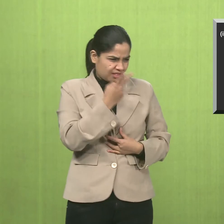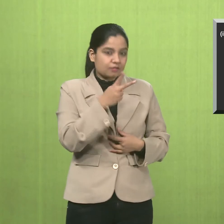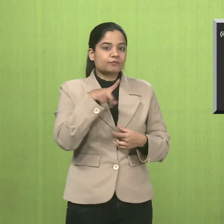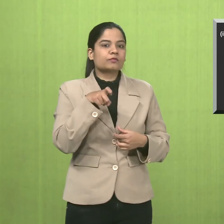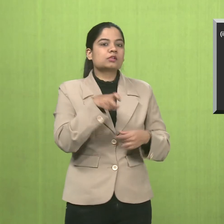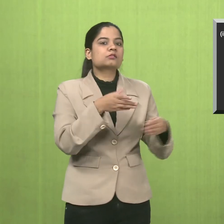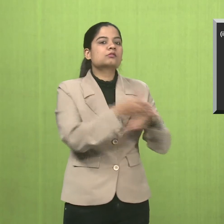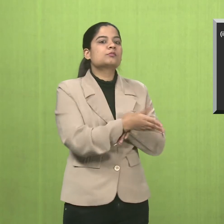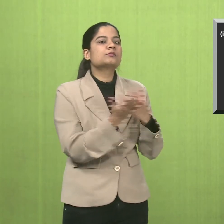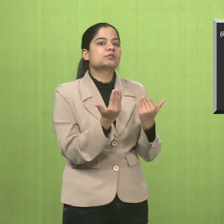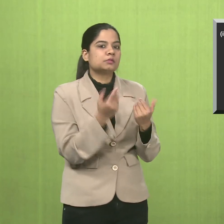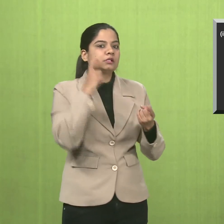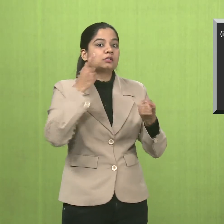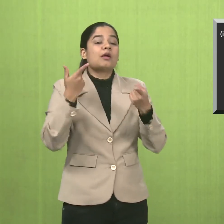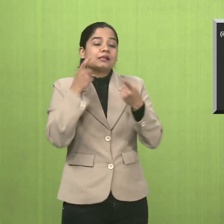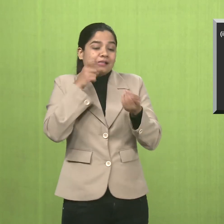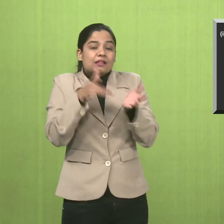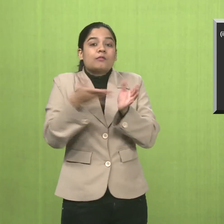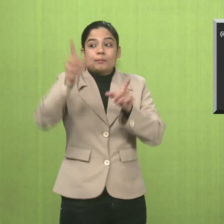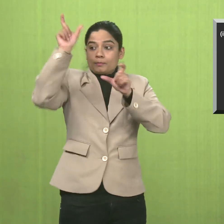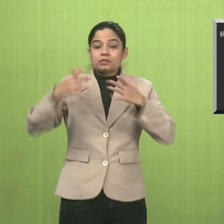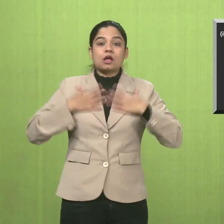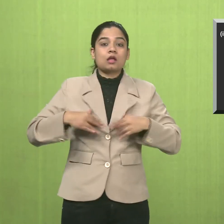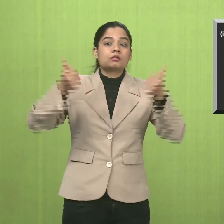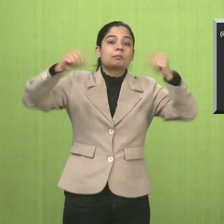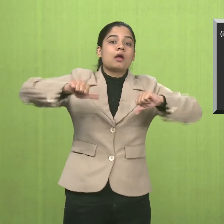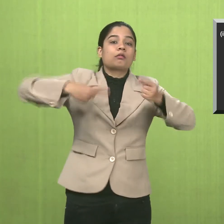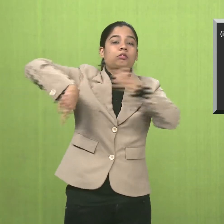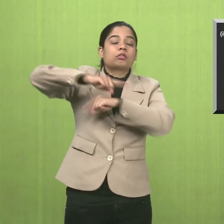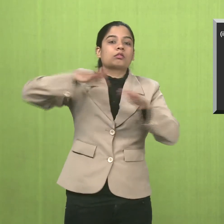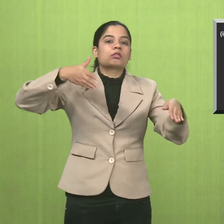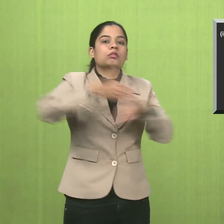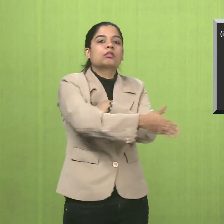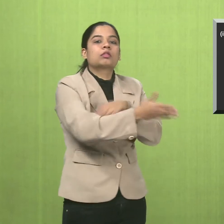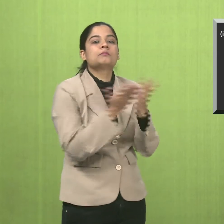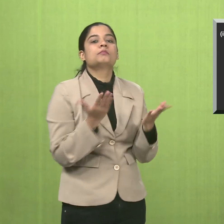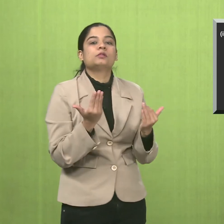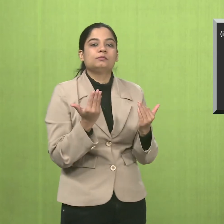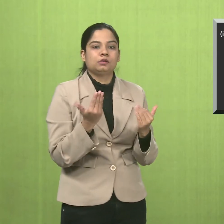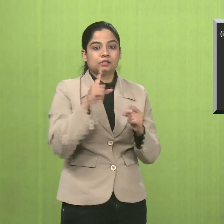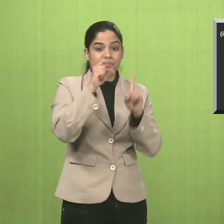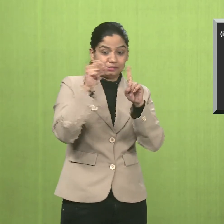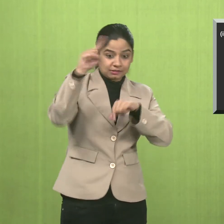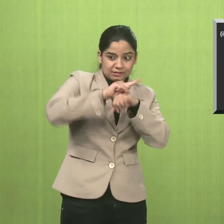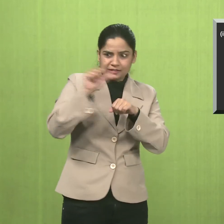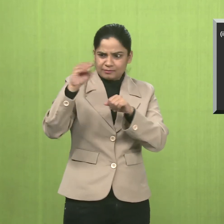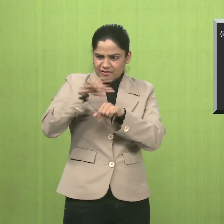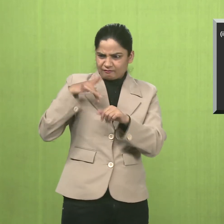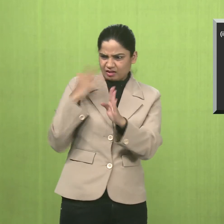sickness, etc. It's because of the bacteria that has happened. Maybe the person the intercourse happened with was not a